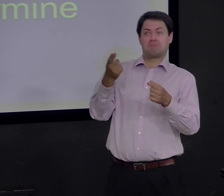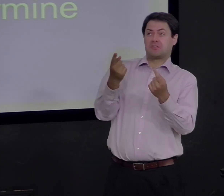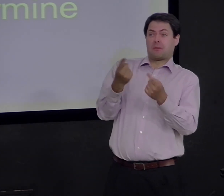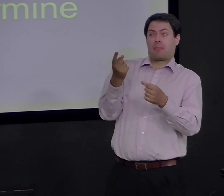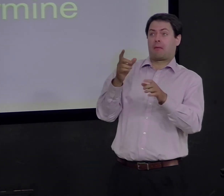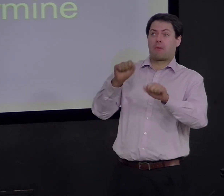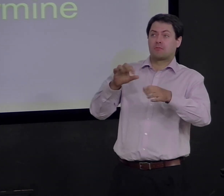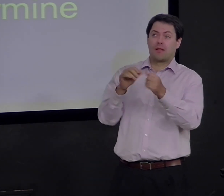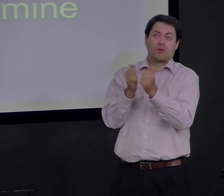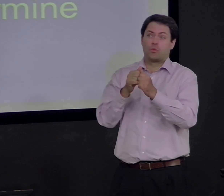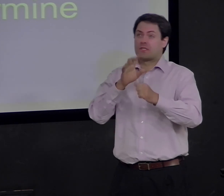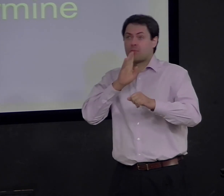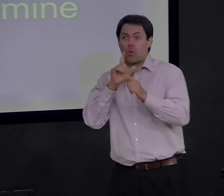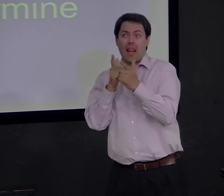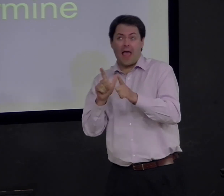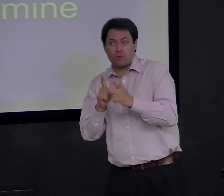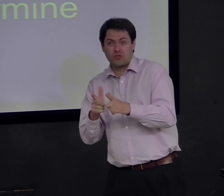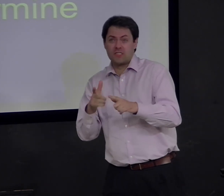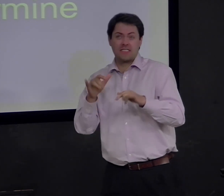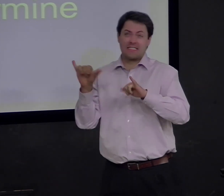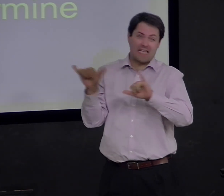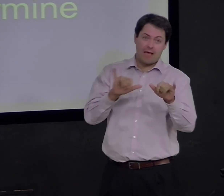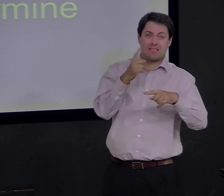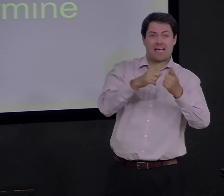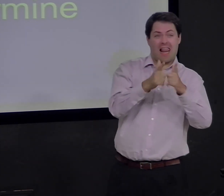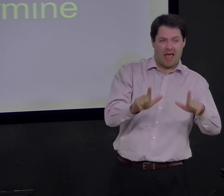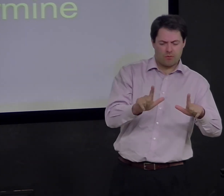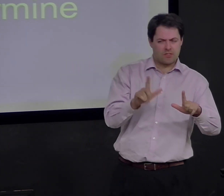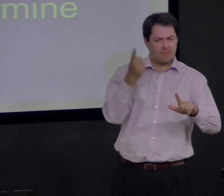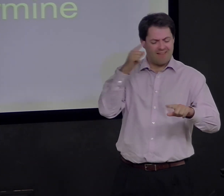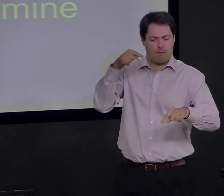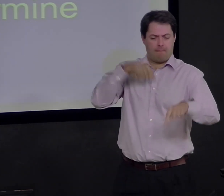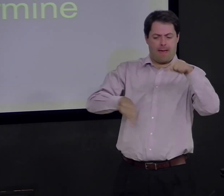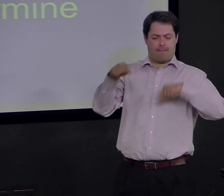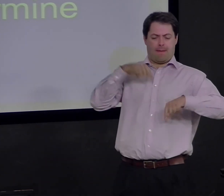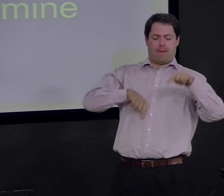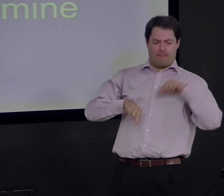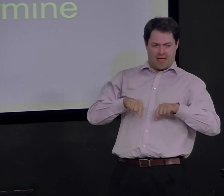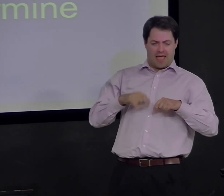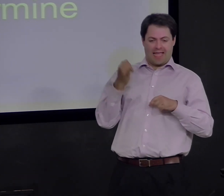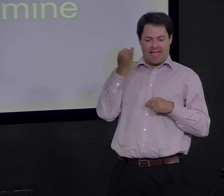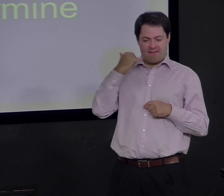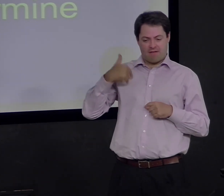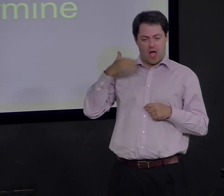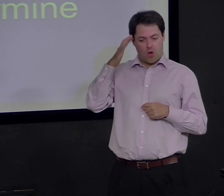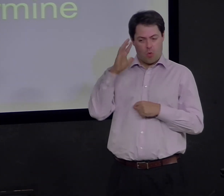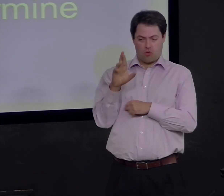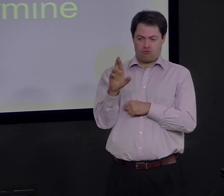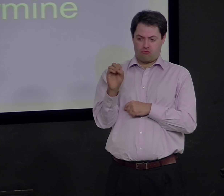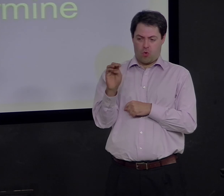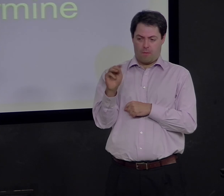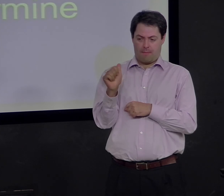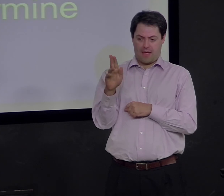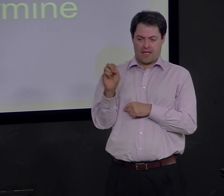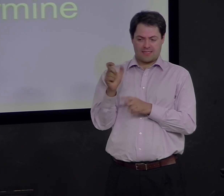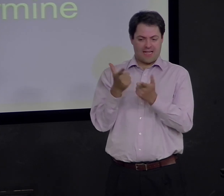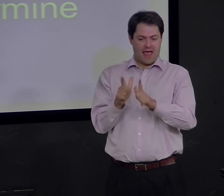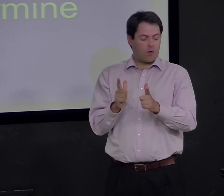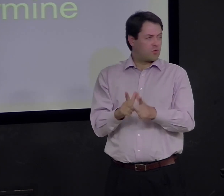And I'm just wondering if there are similarities between spoken language and sign language. But if